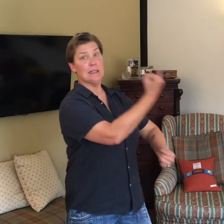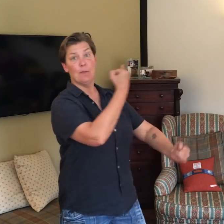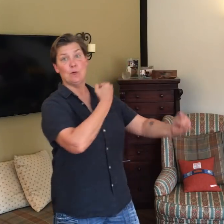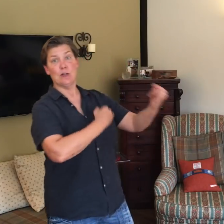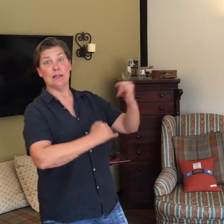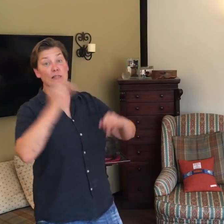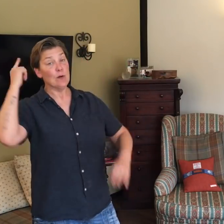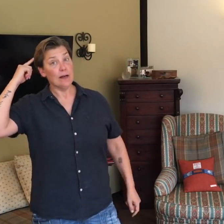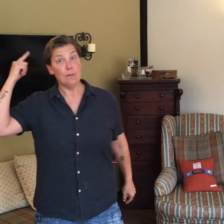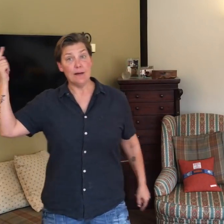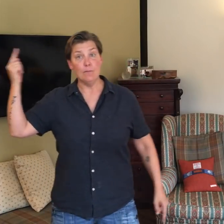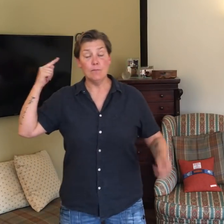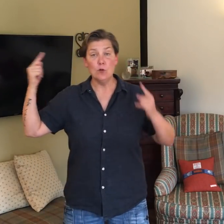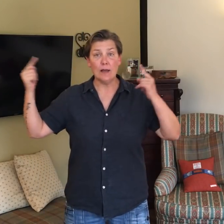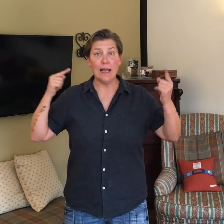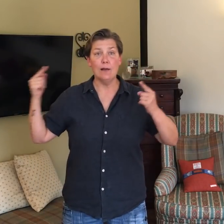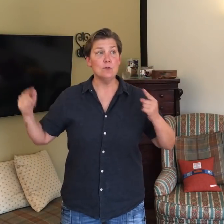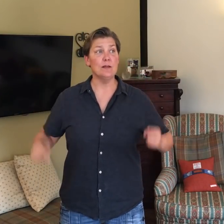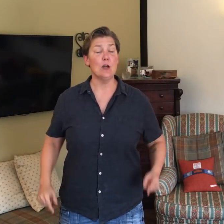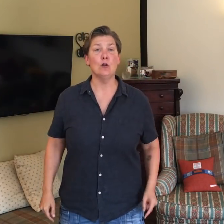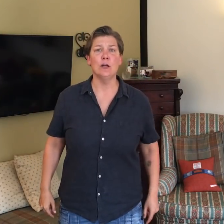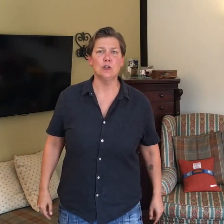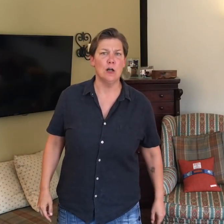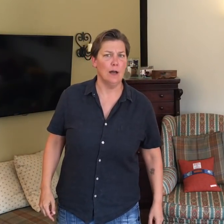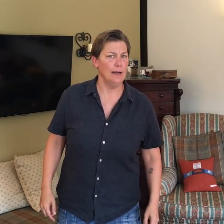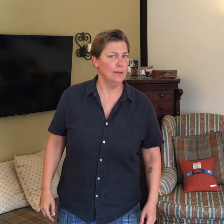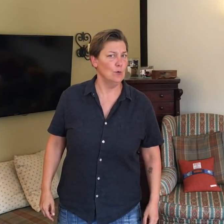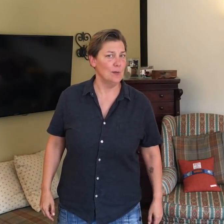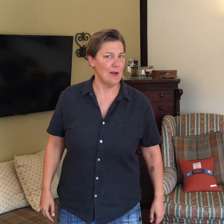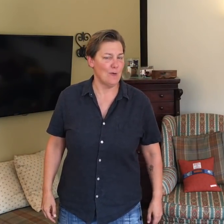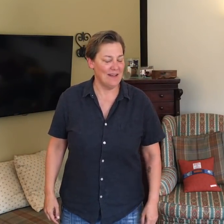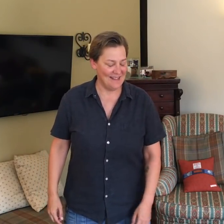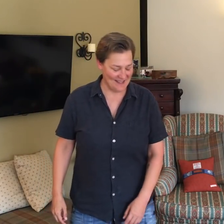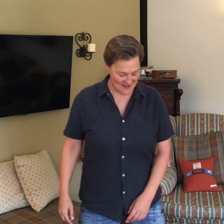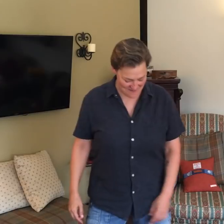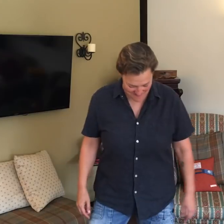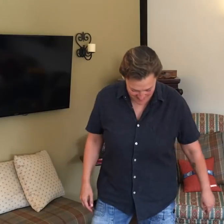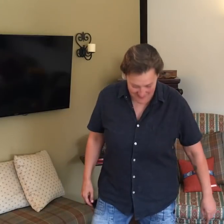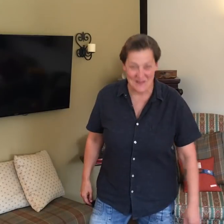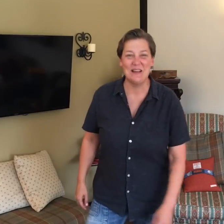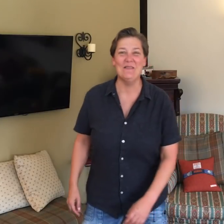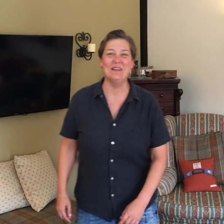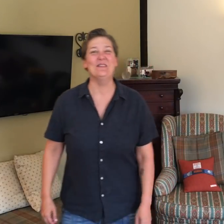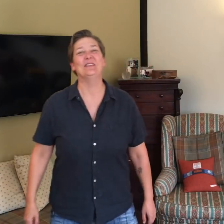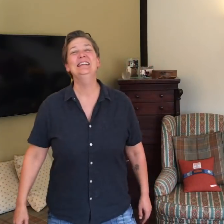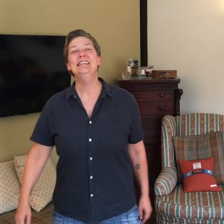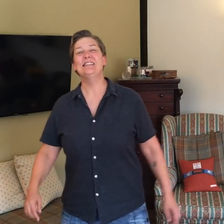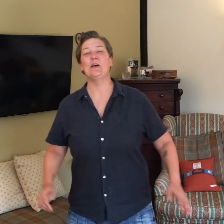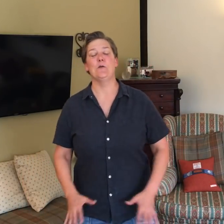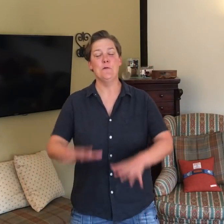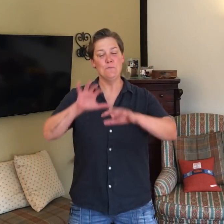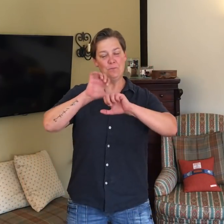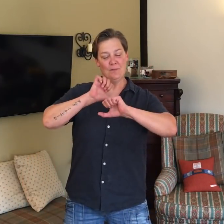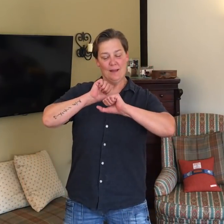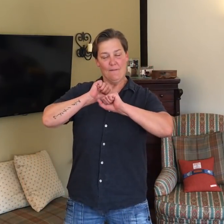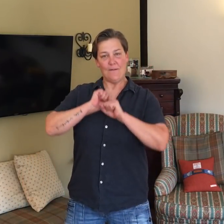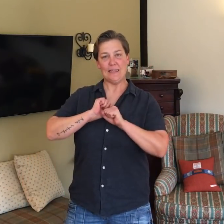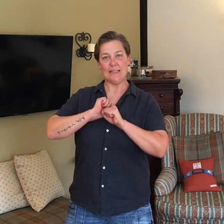people doing this, we're going to be knocking heads, it would be coconut shy. We'll be going on. So, fists